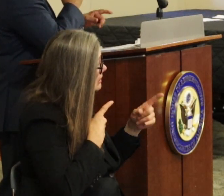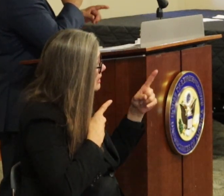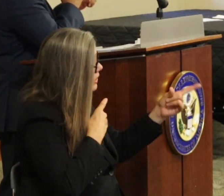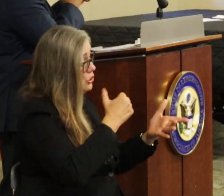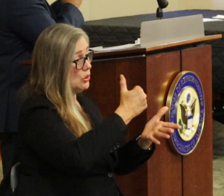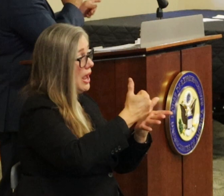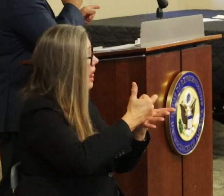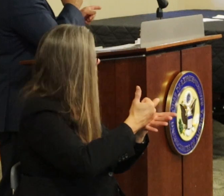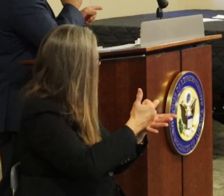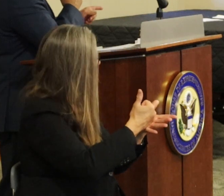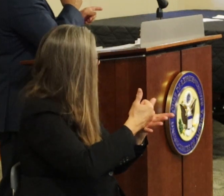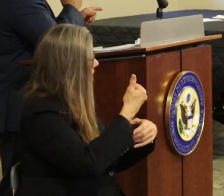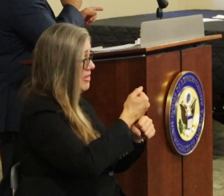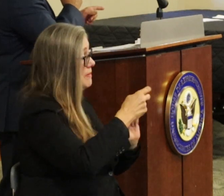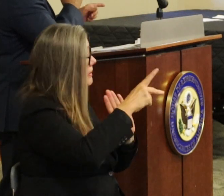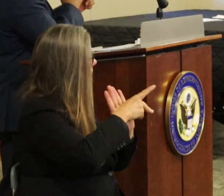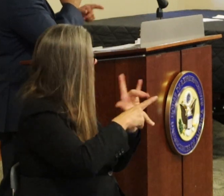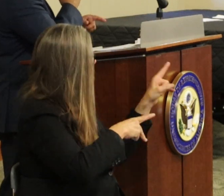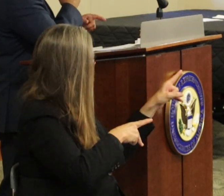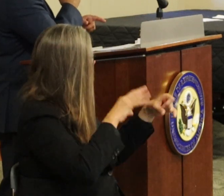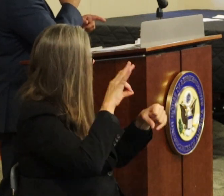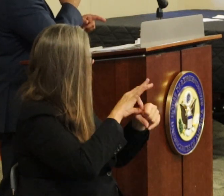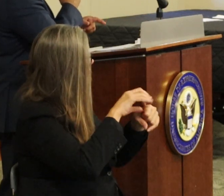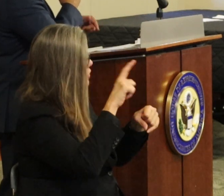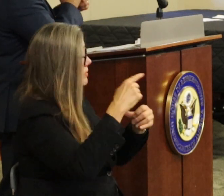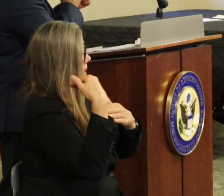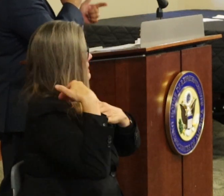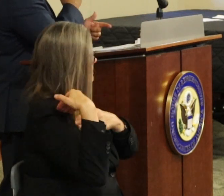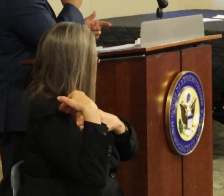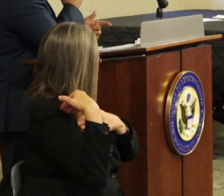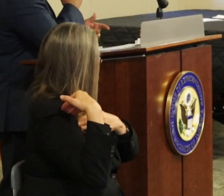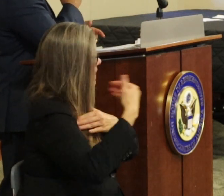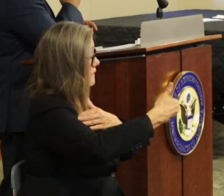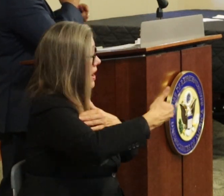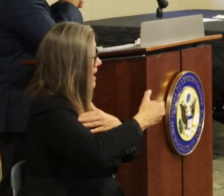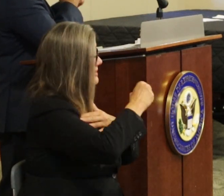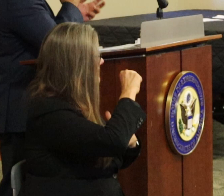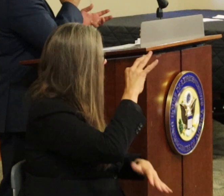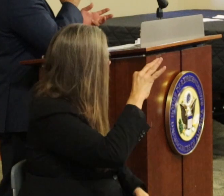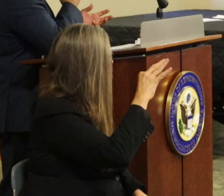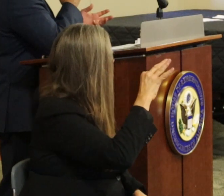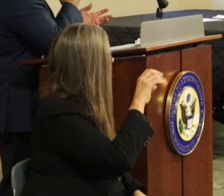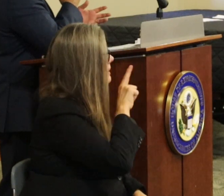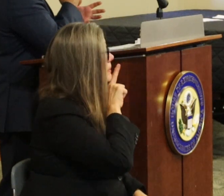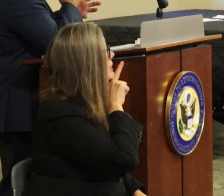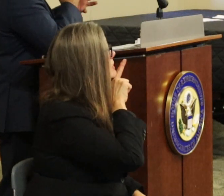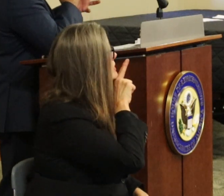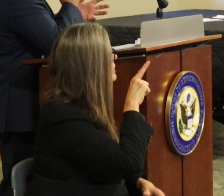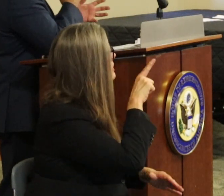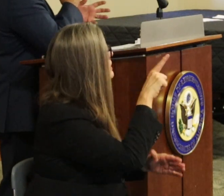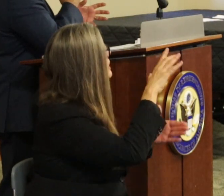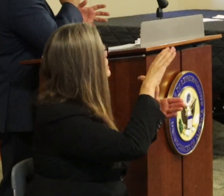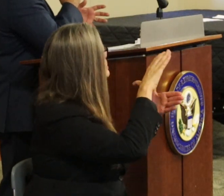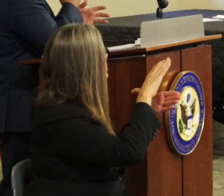elect who make those policies and are responsible for hiring the staff and making sure that